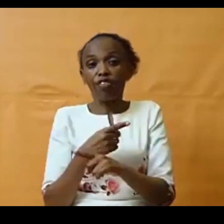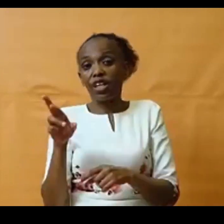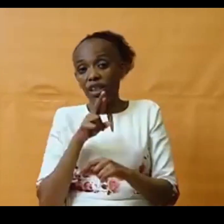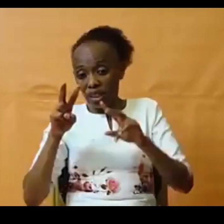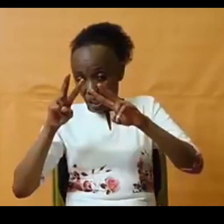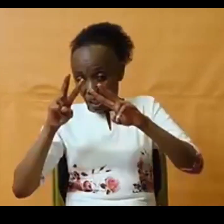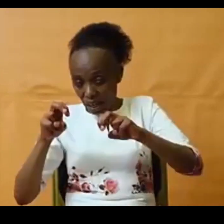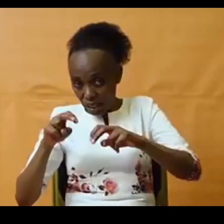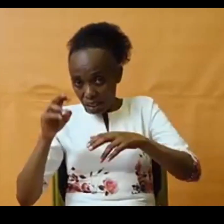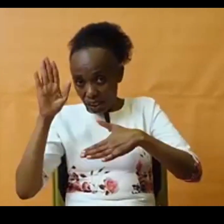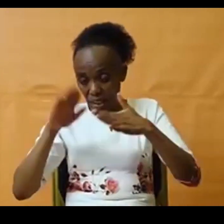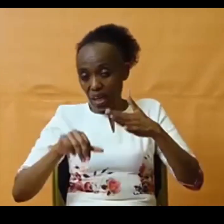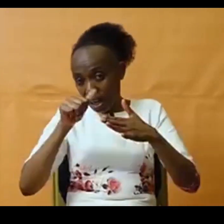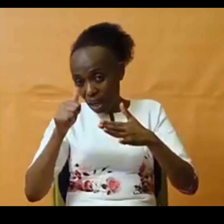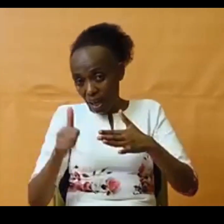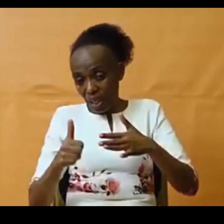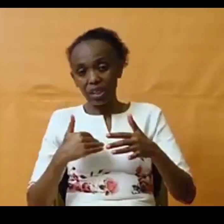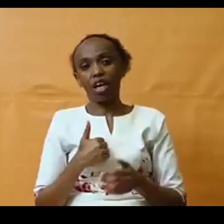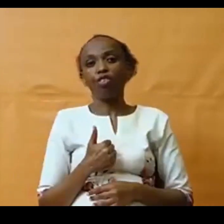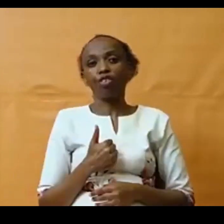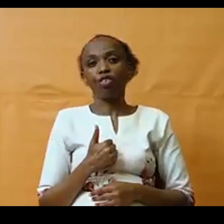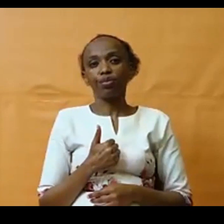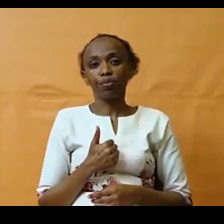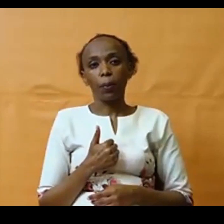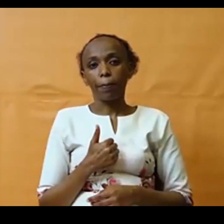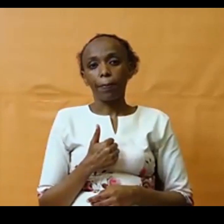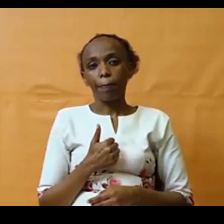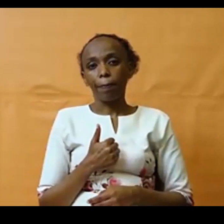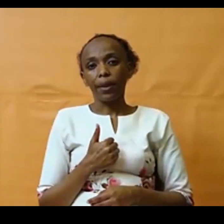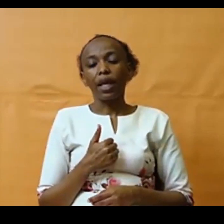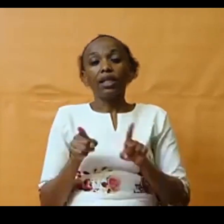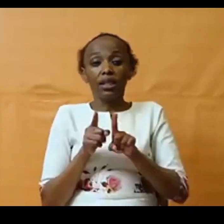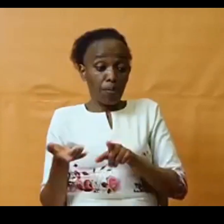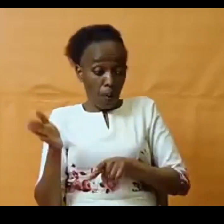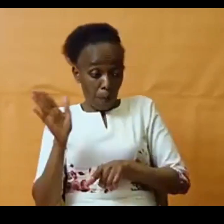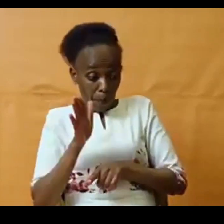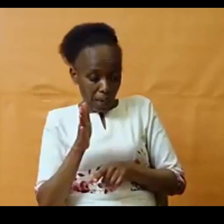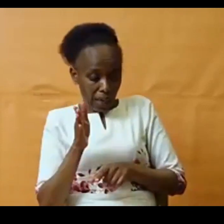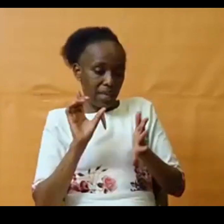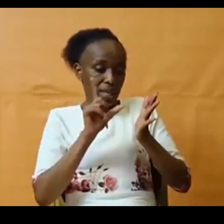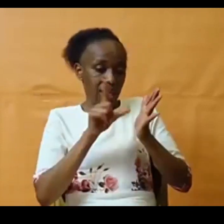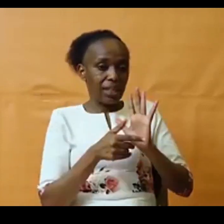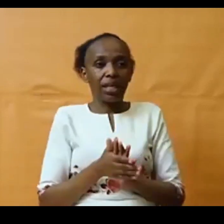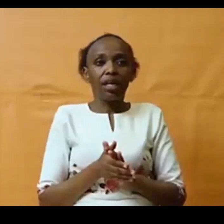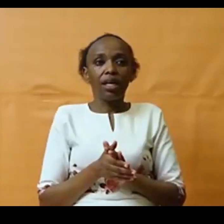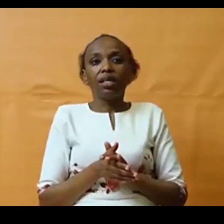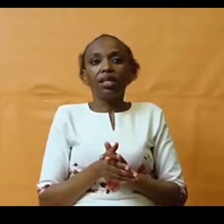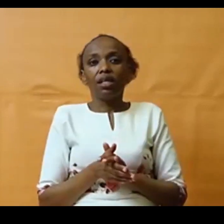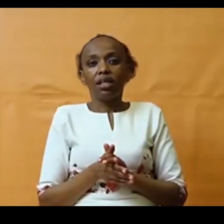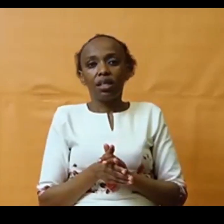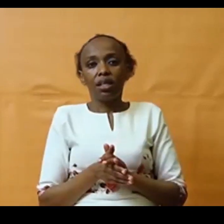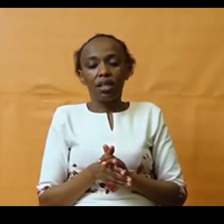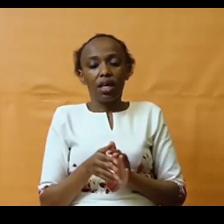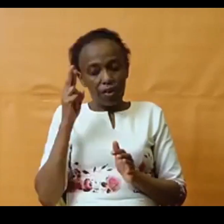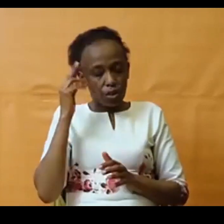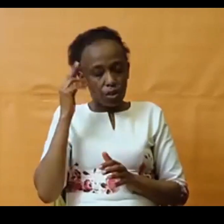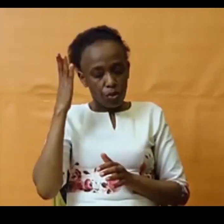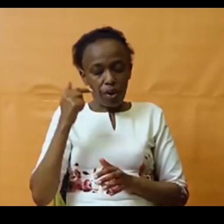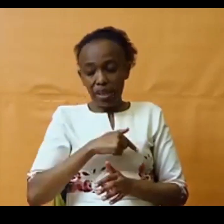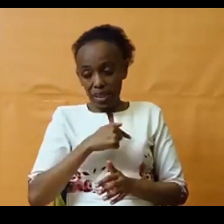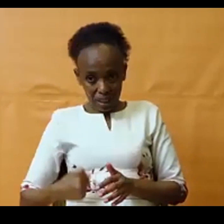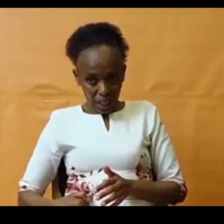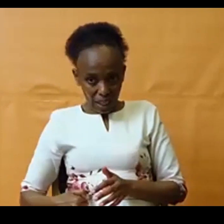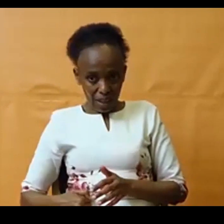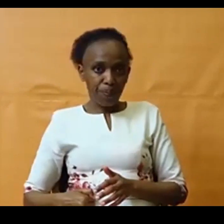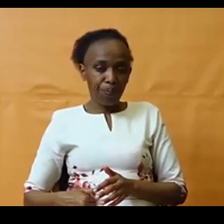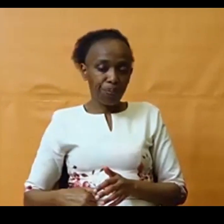than others do. And again, I will come back to this shortly. And that's the reason why China and the private sector are